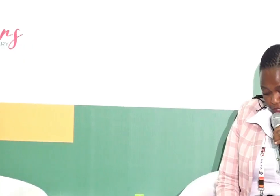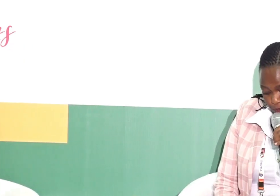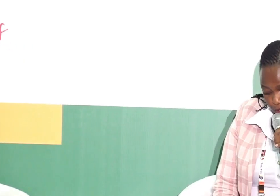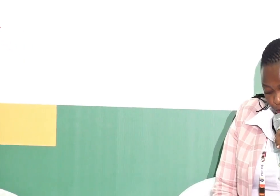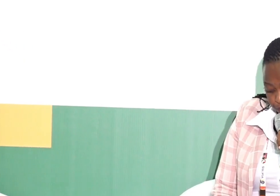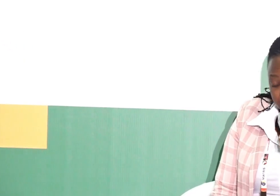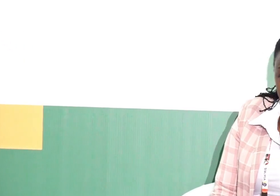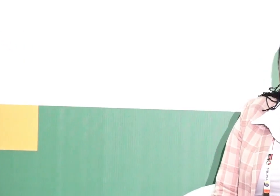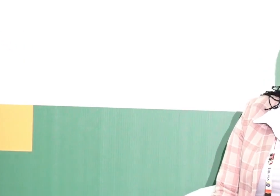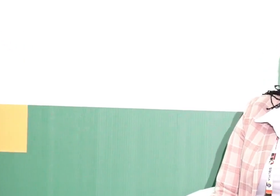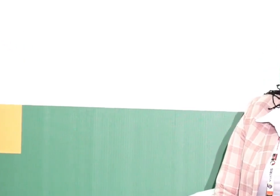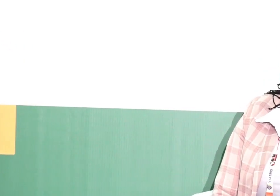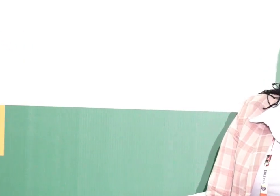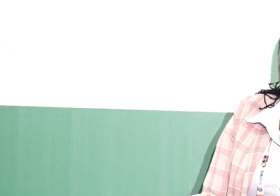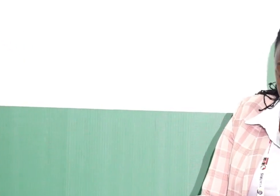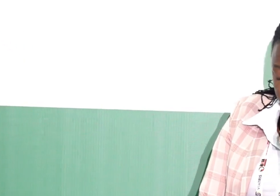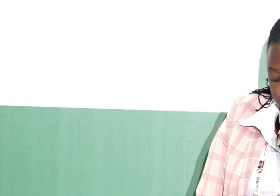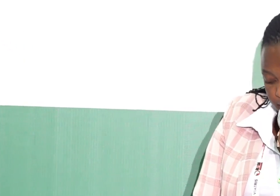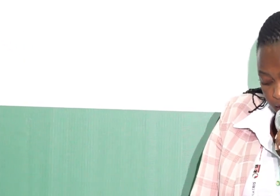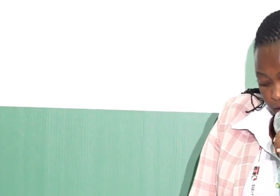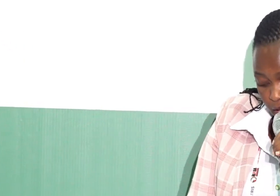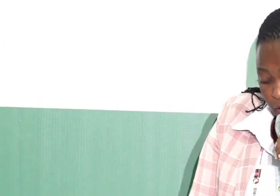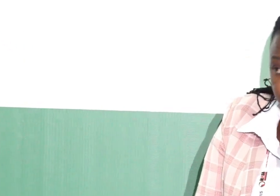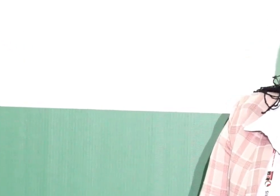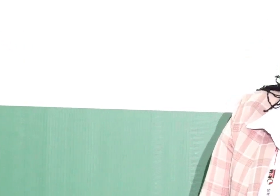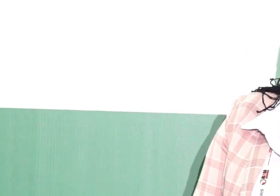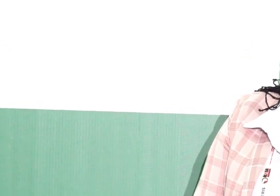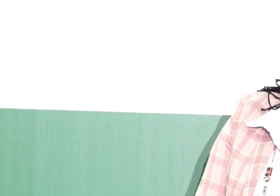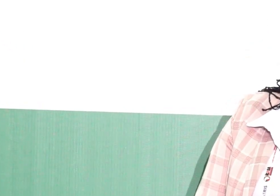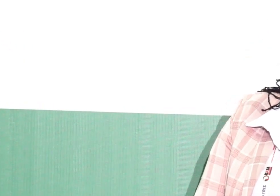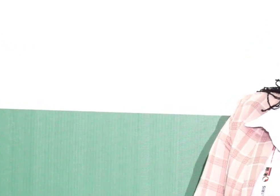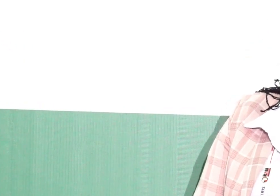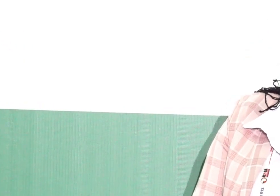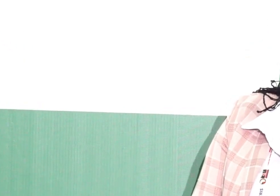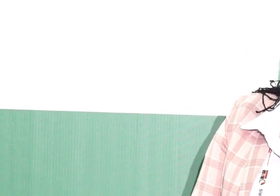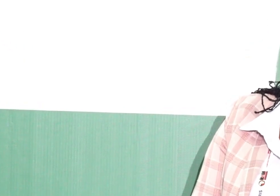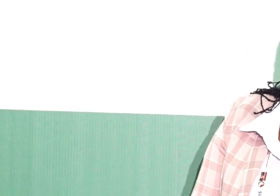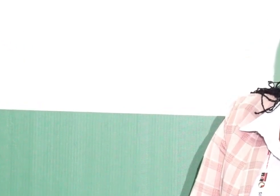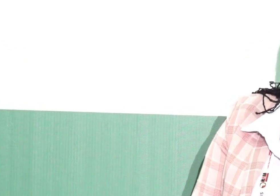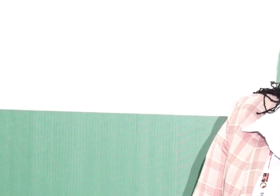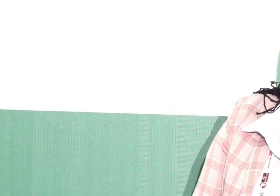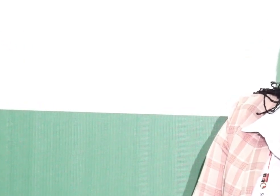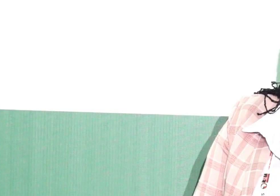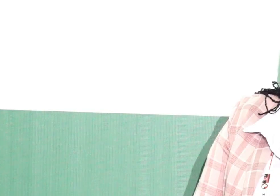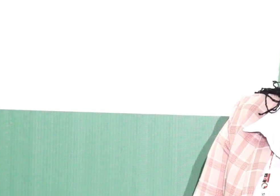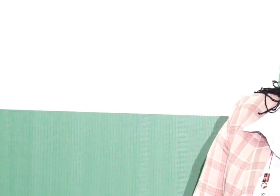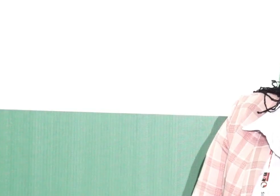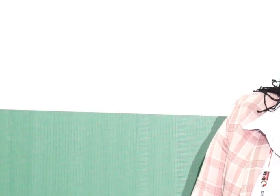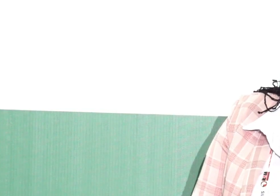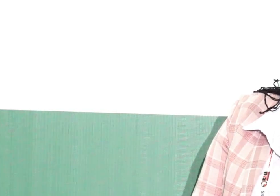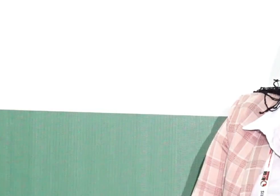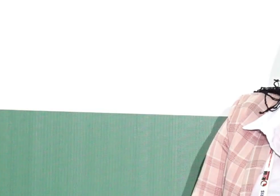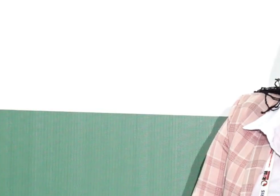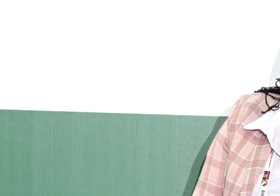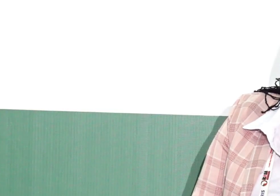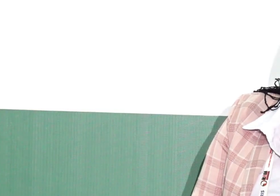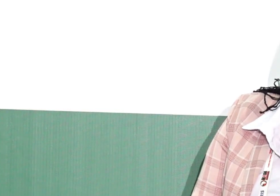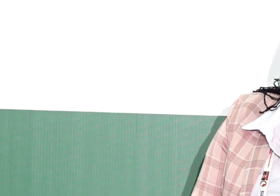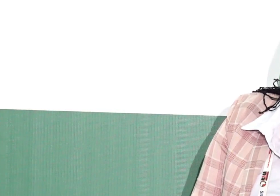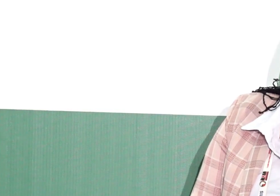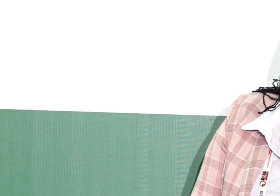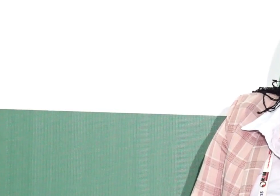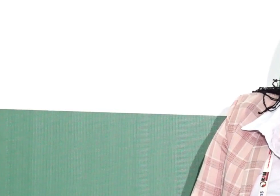about management of the recurrence cases. So if during post-treatment follow-up, a